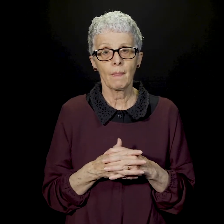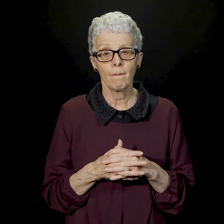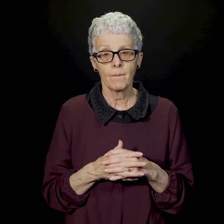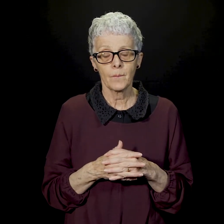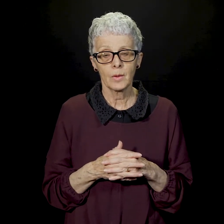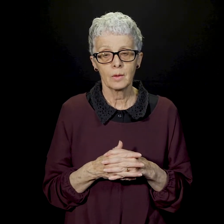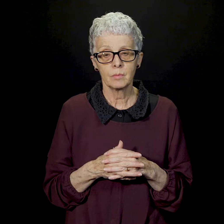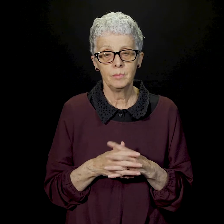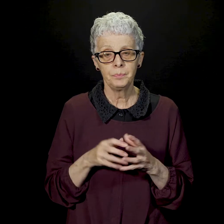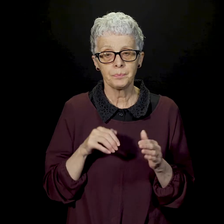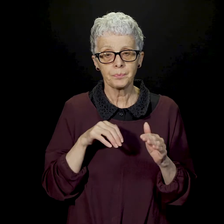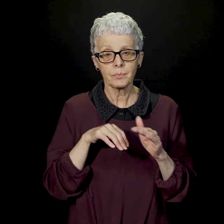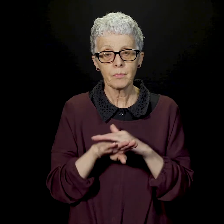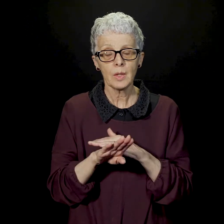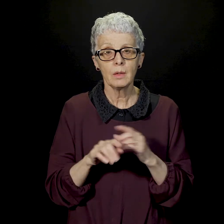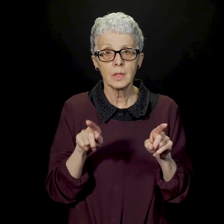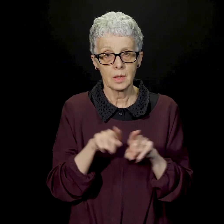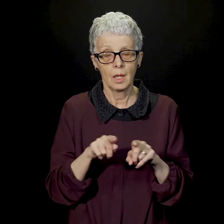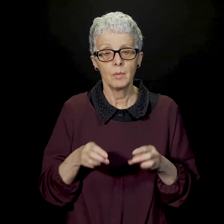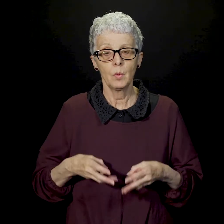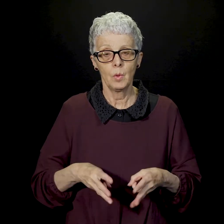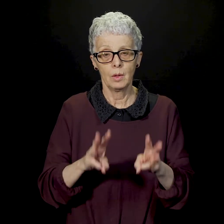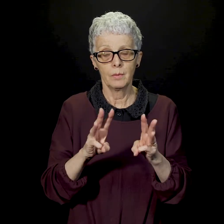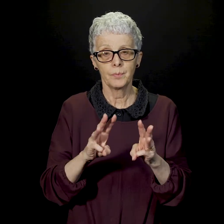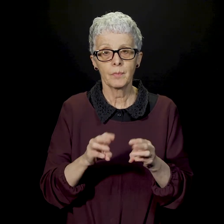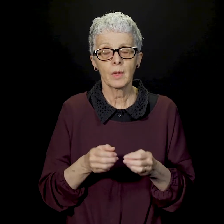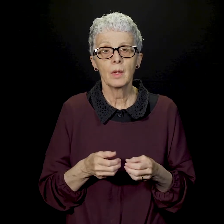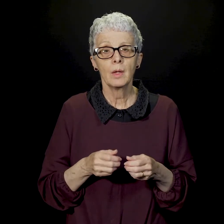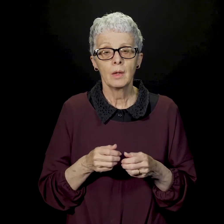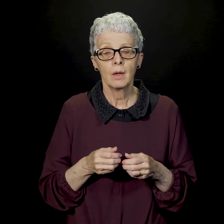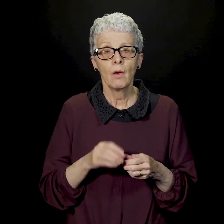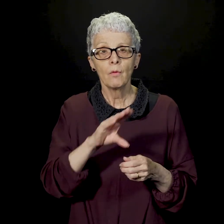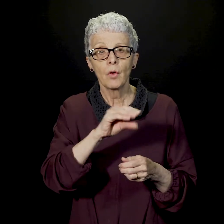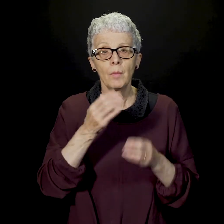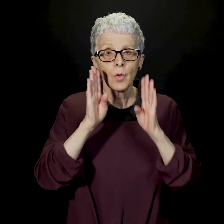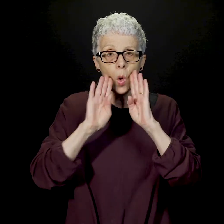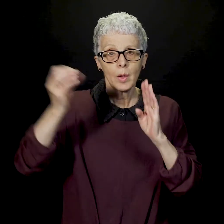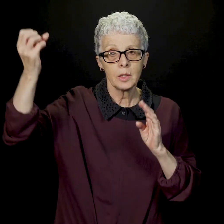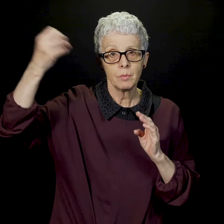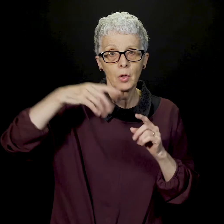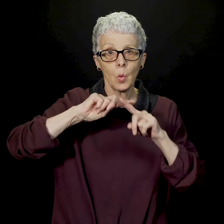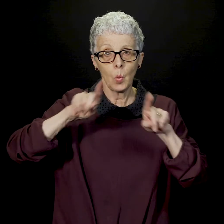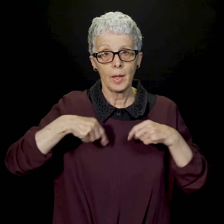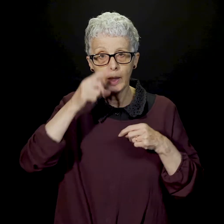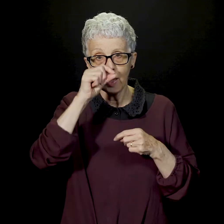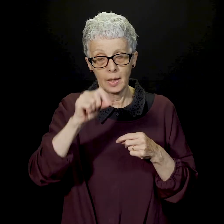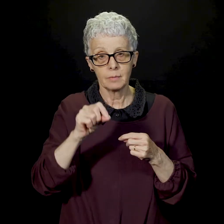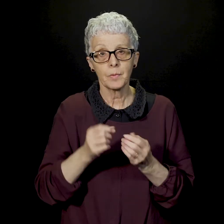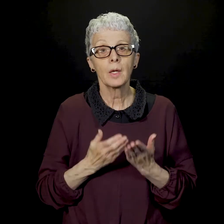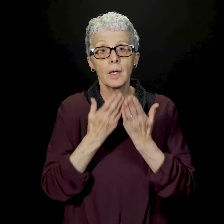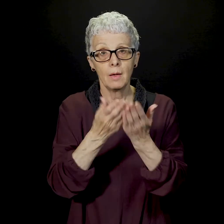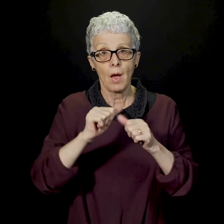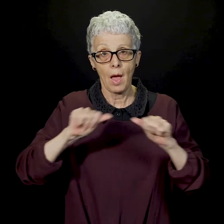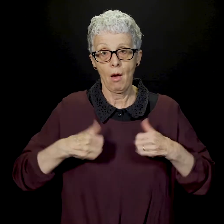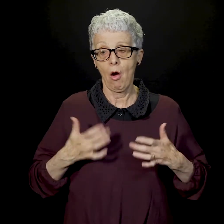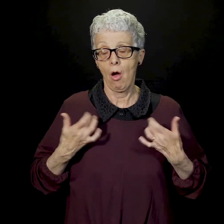And so, in the same way, empowered by the same Holy Spirit, we in return can lay down our